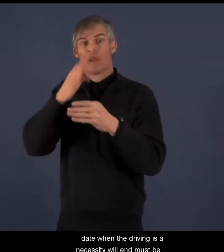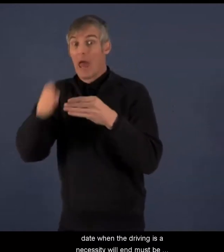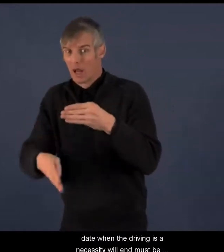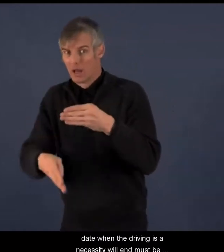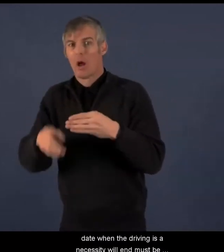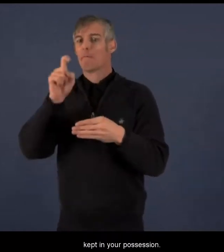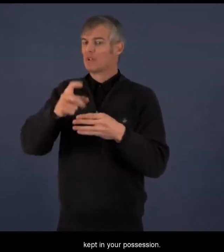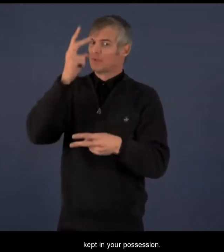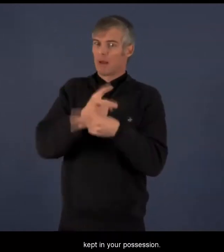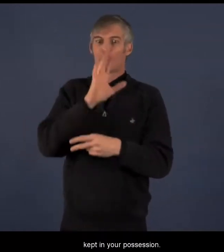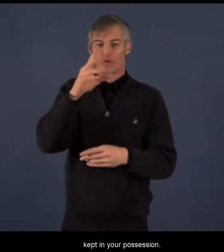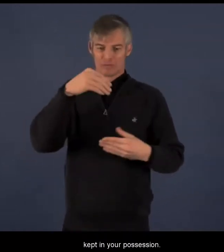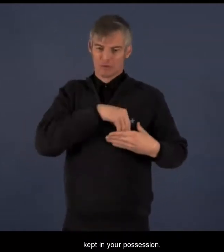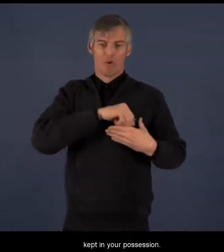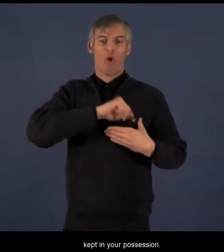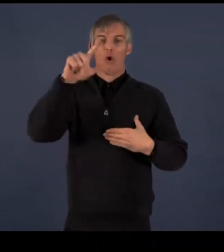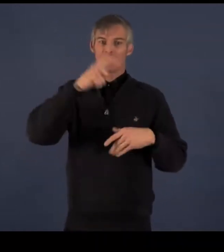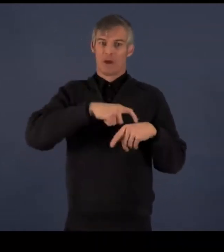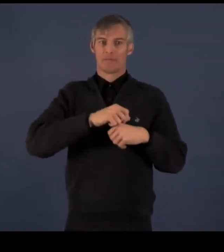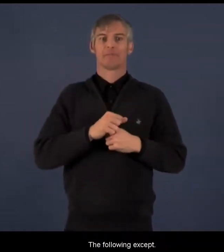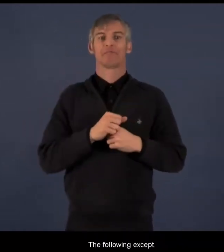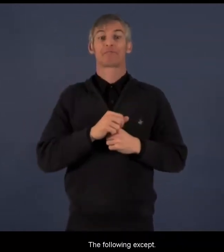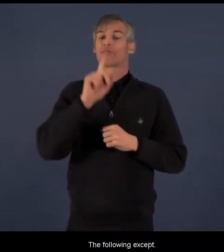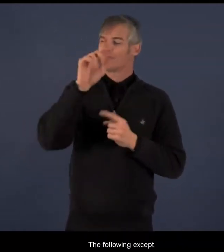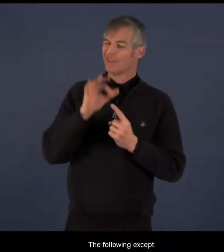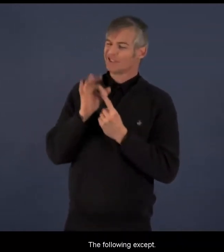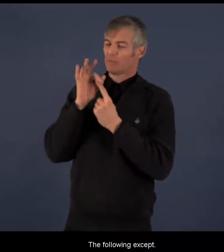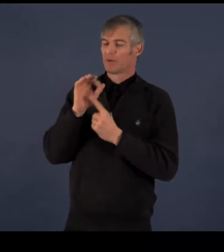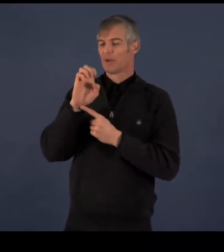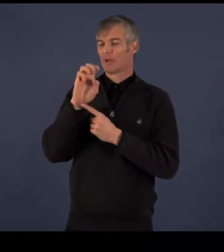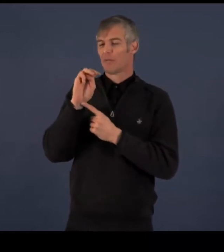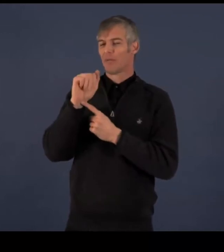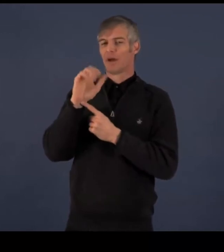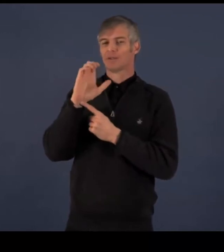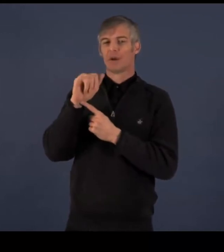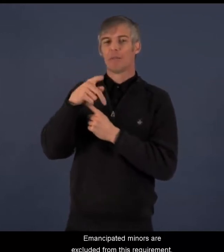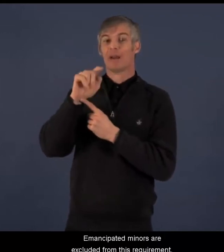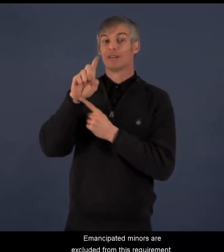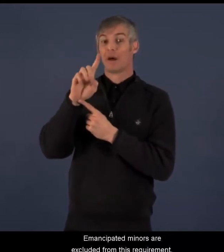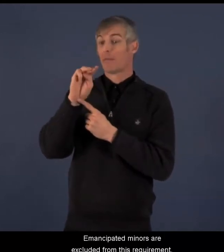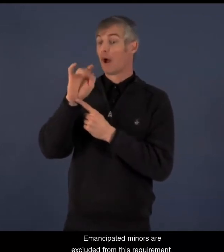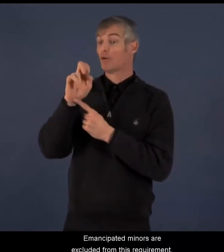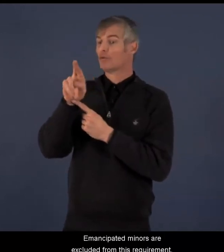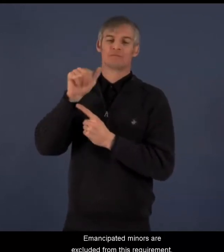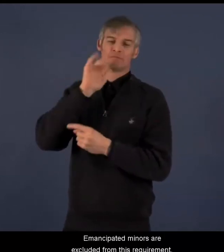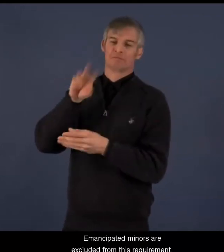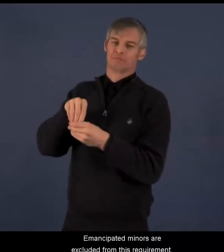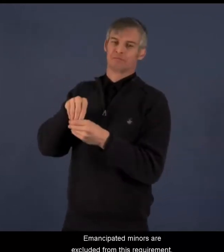end must be kept in your possession for the following exceptions. Emancipated minors are excluded from